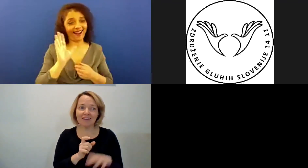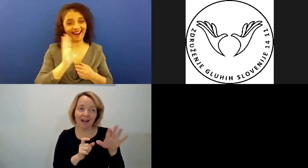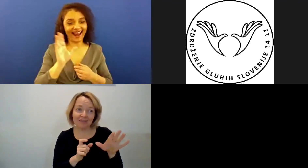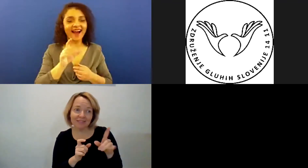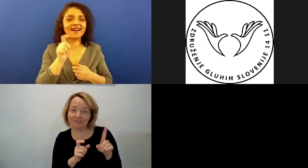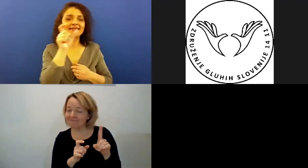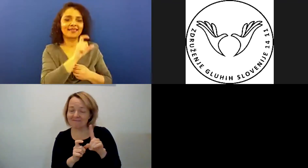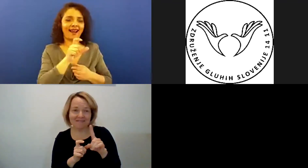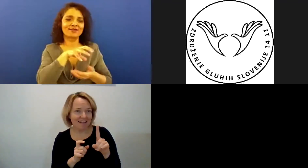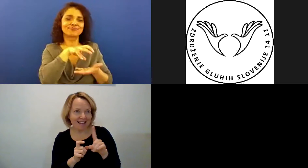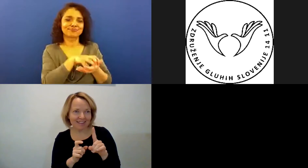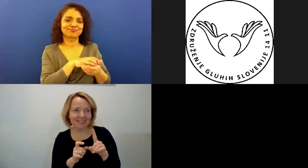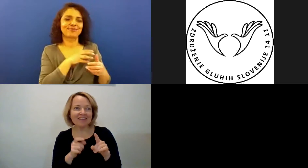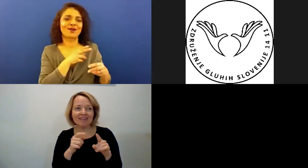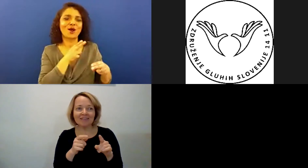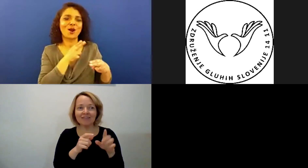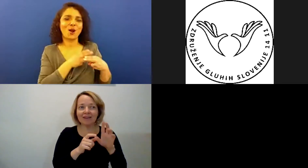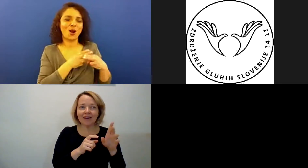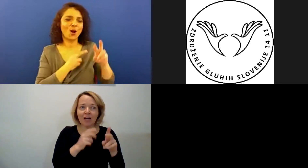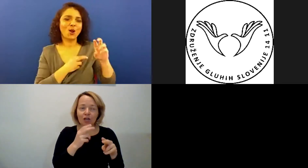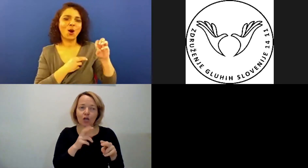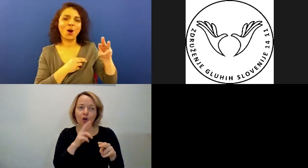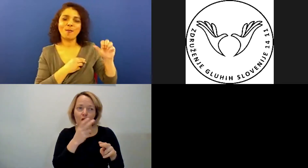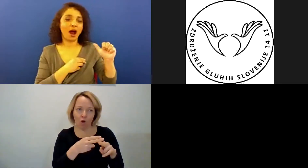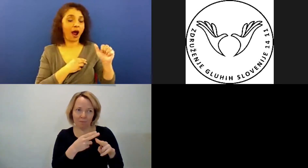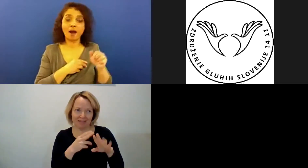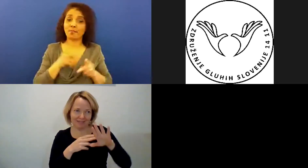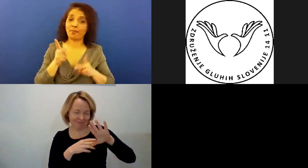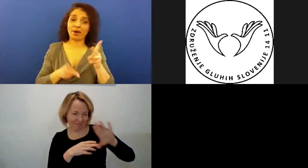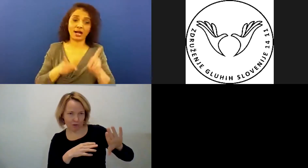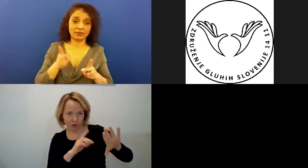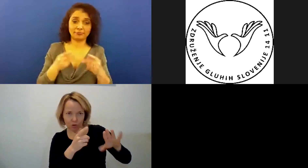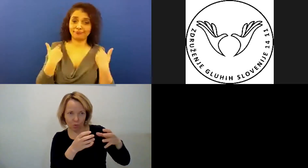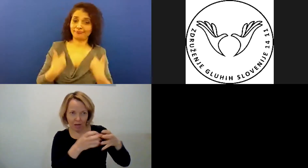Many of you, when you see the word or hear the word Roma, you think of the capital of Italy.